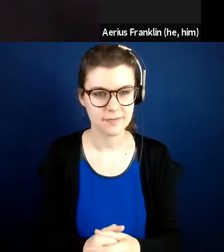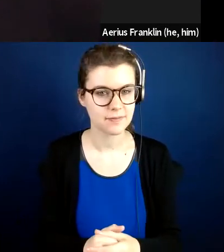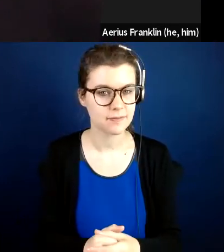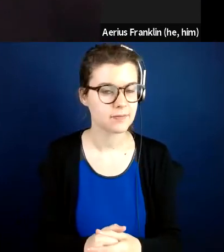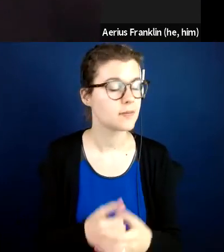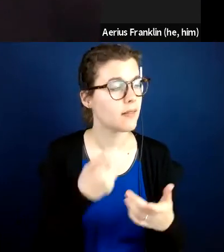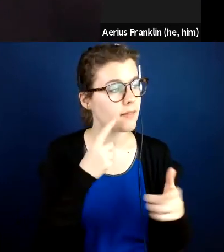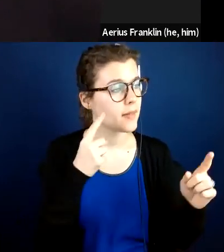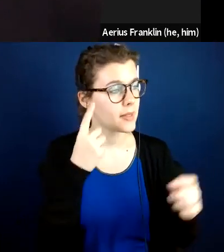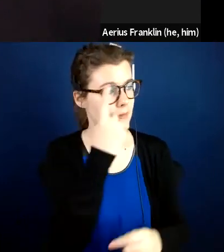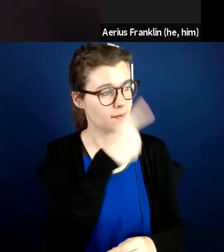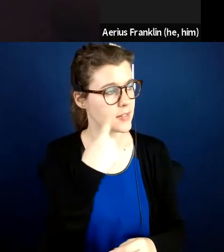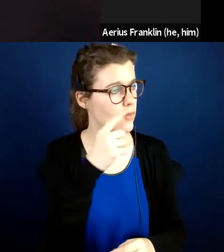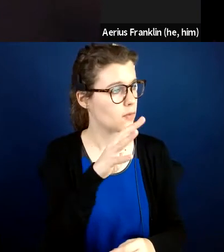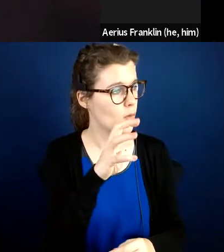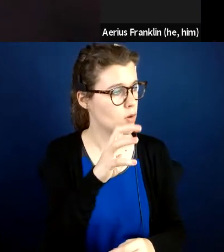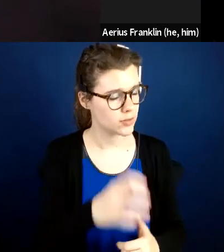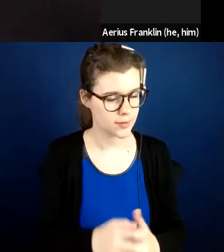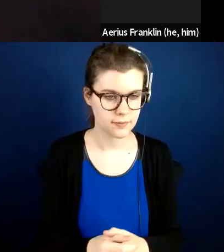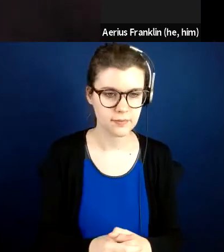for 400.